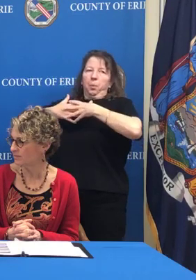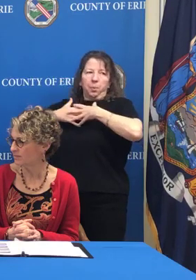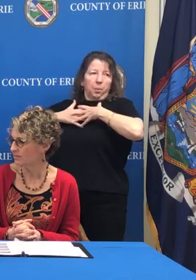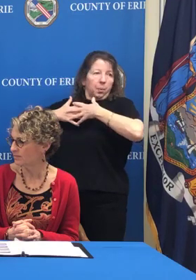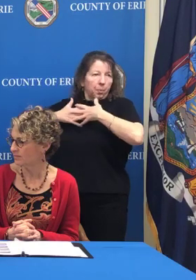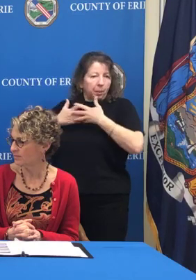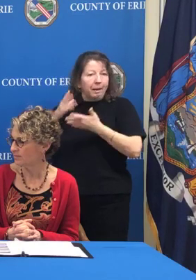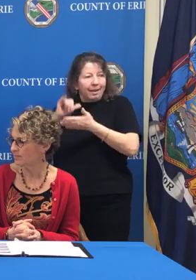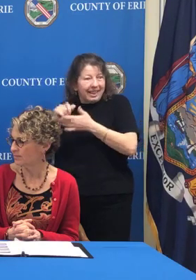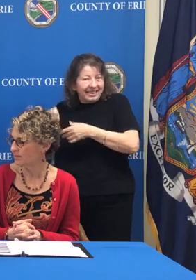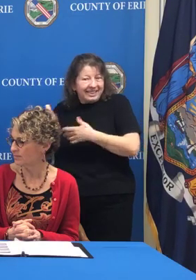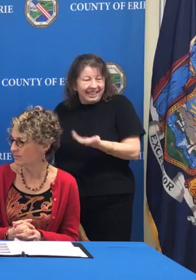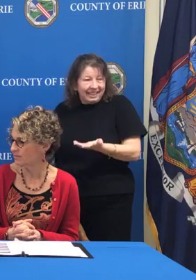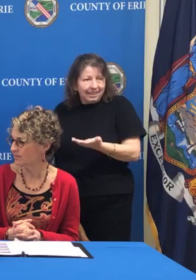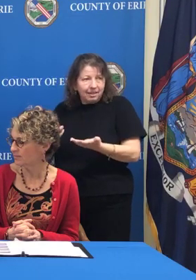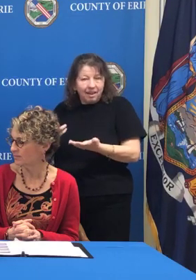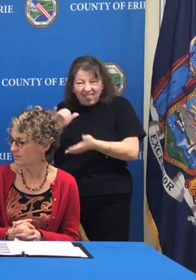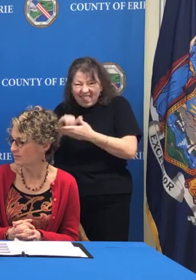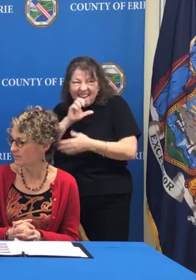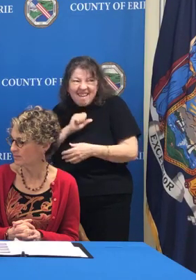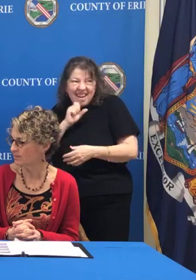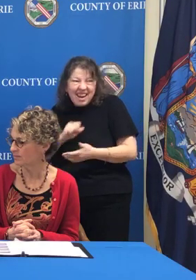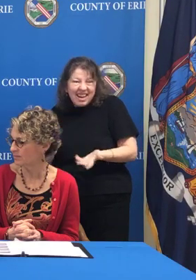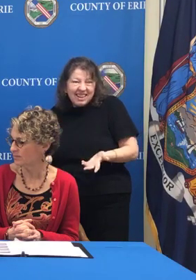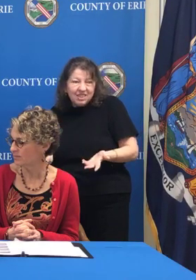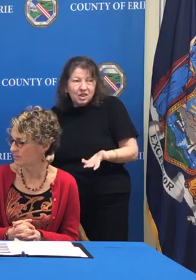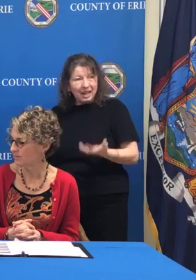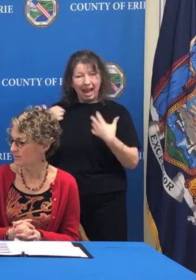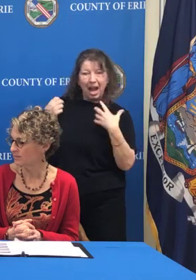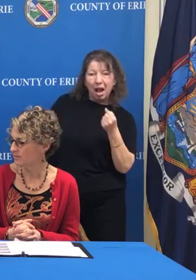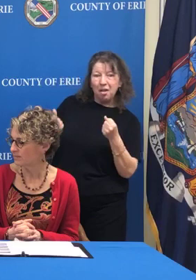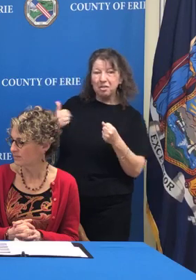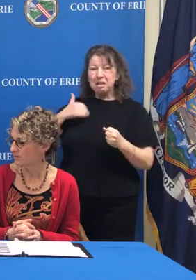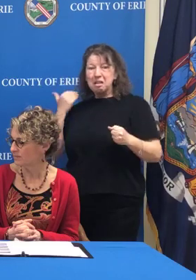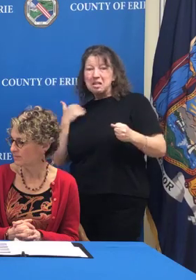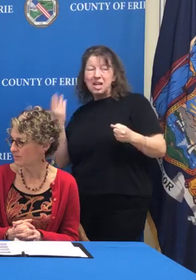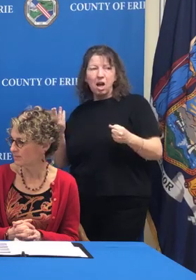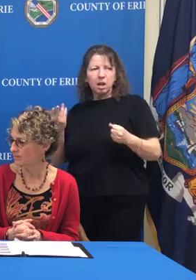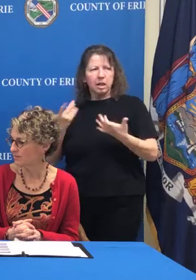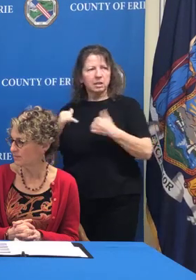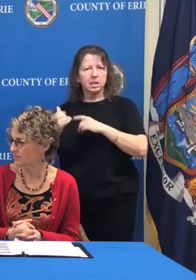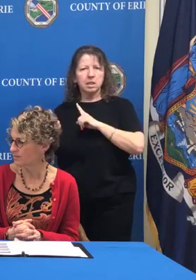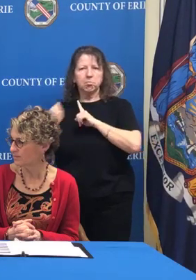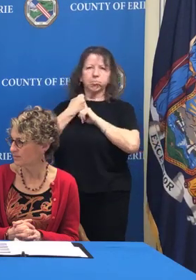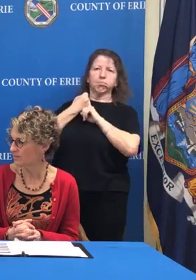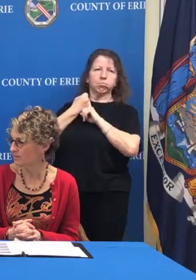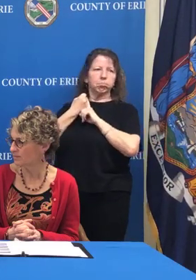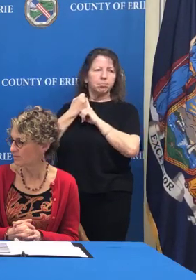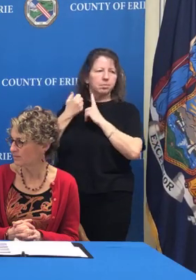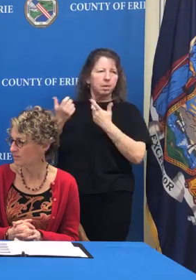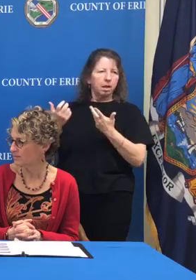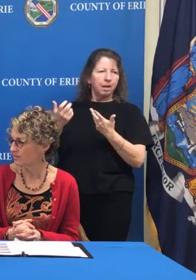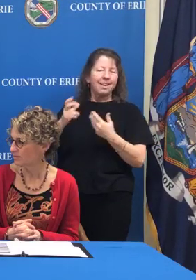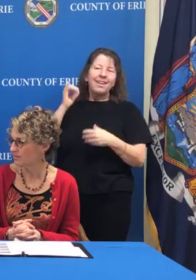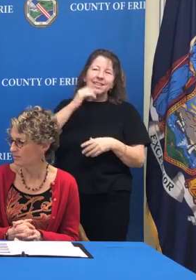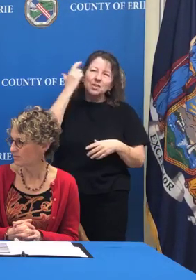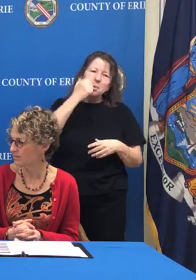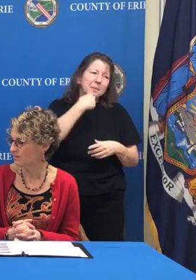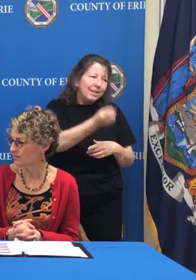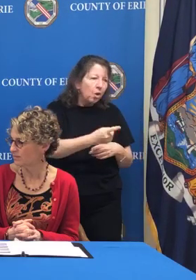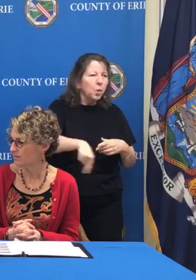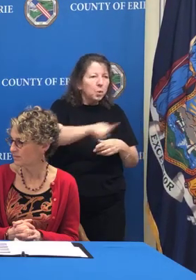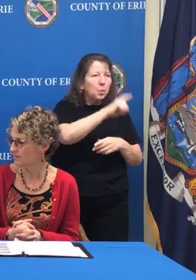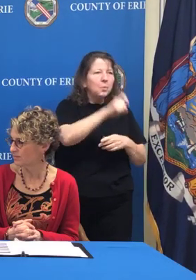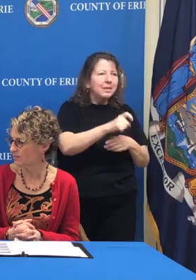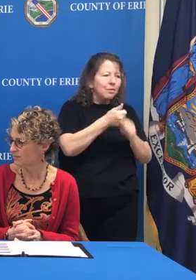effect on individuals that are even young and in good shape. So that's why we're stressing you need to follow the rules with